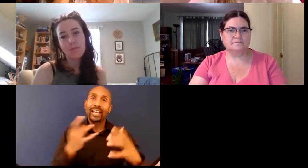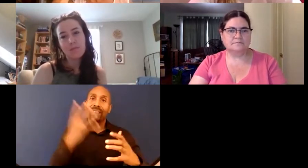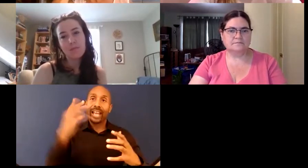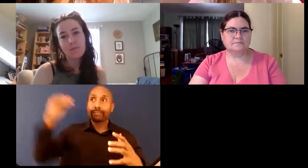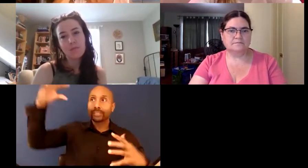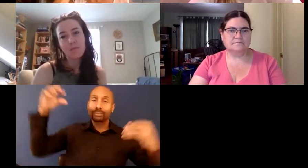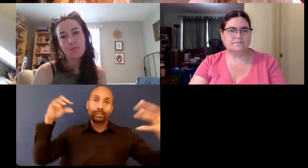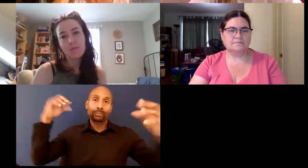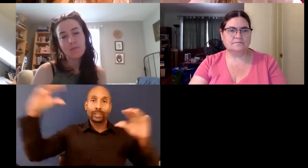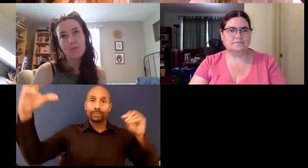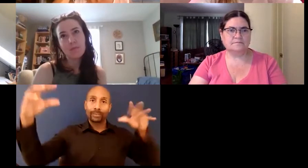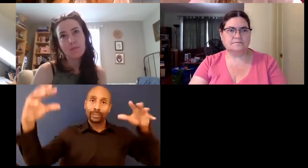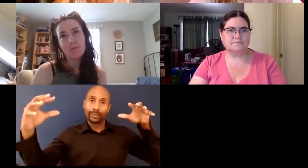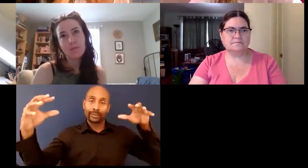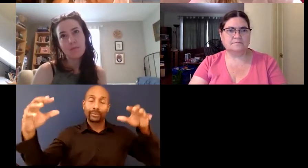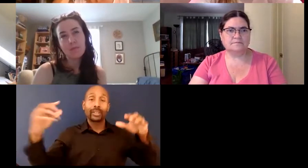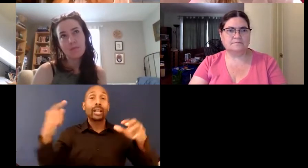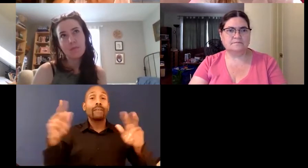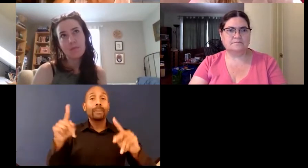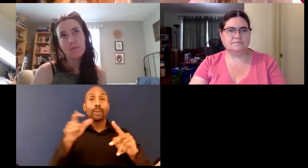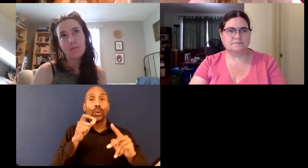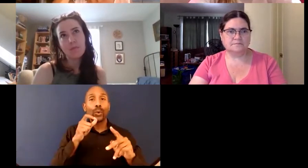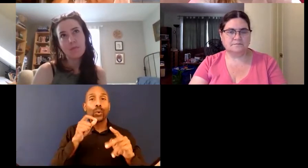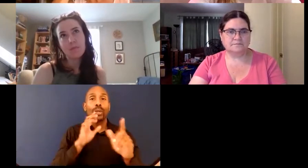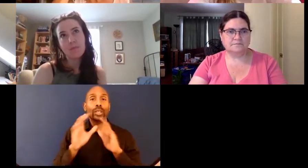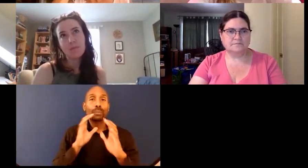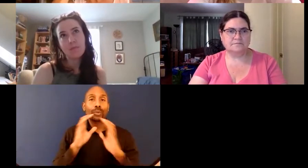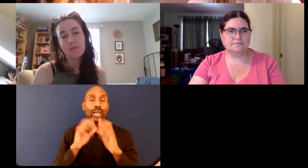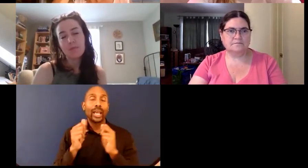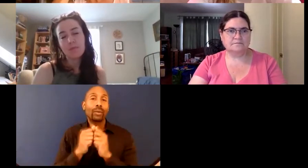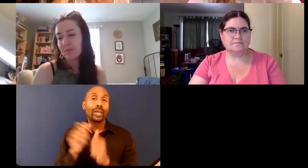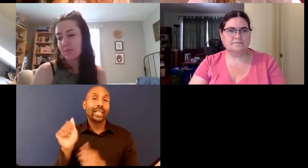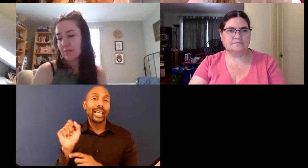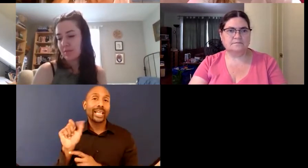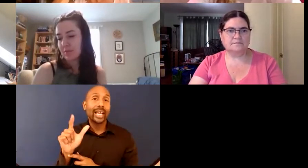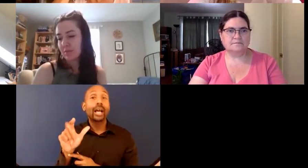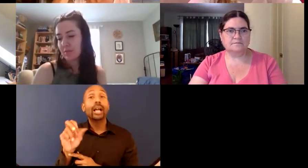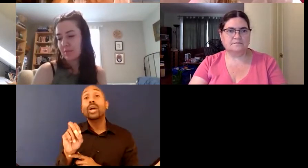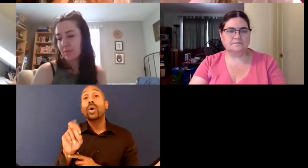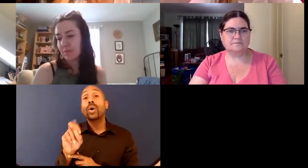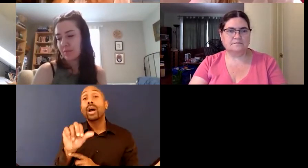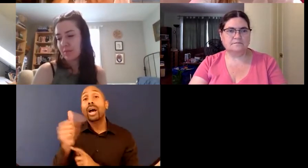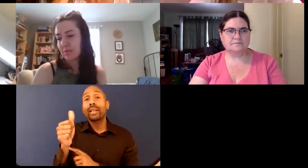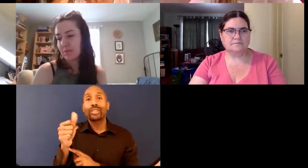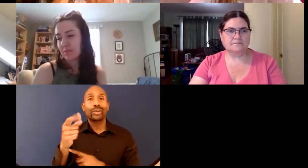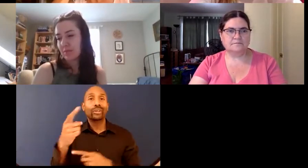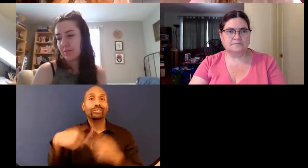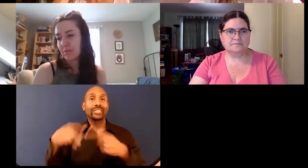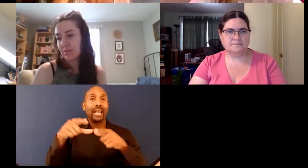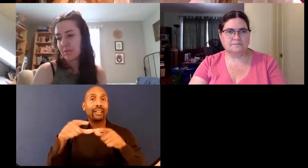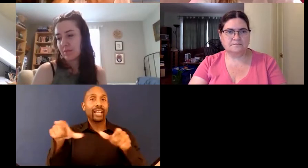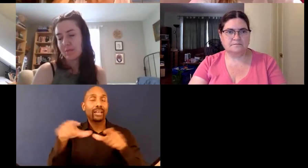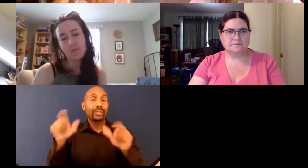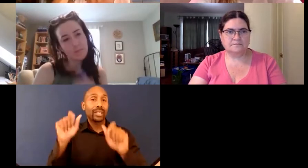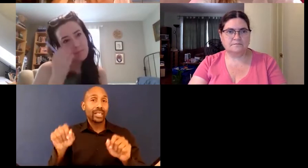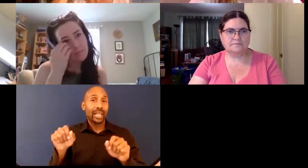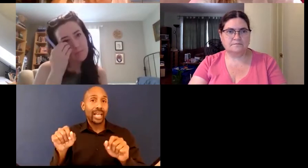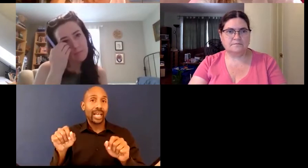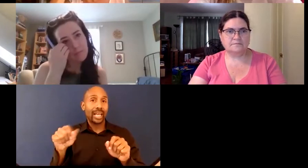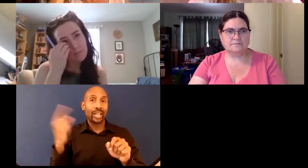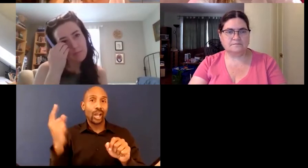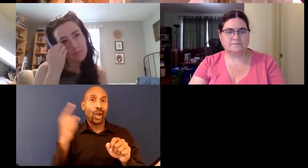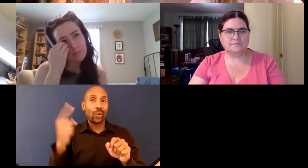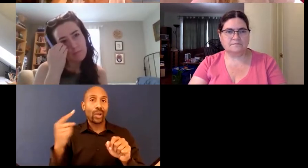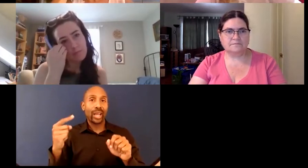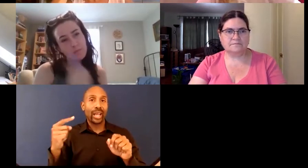communicate in ASL or any other sign language can always, at most points in their conversation, be able to